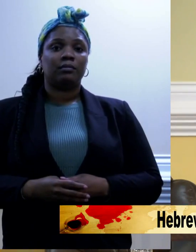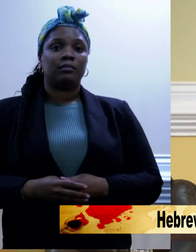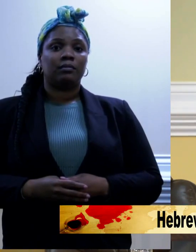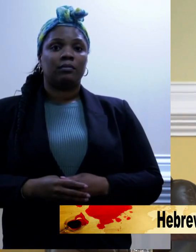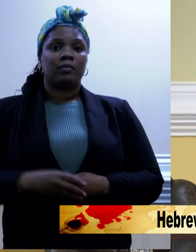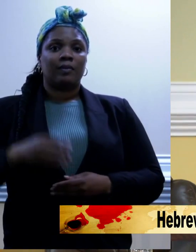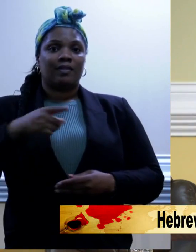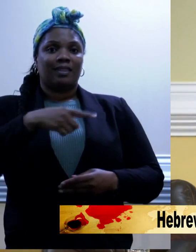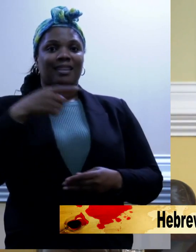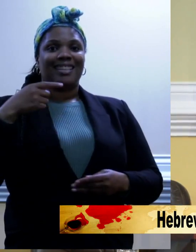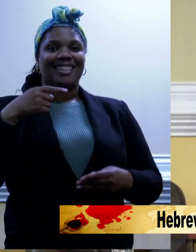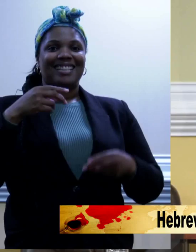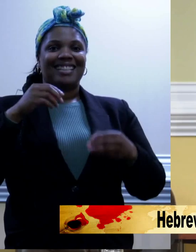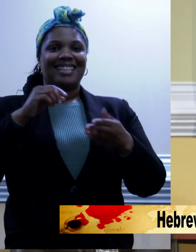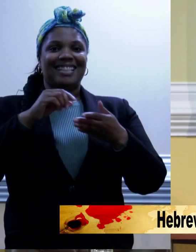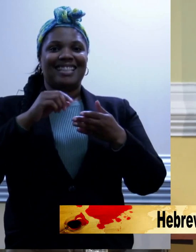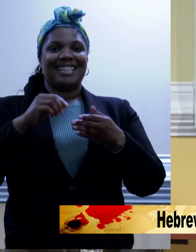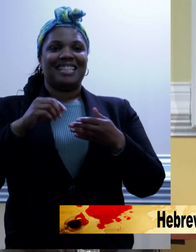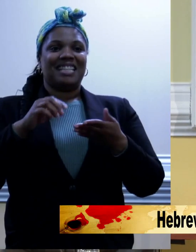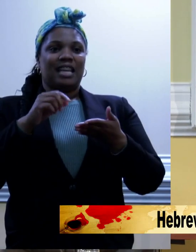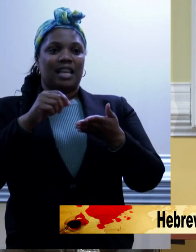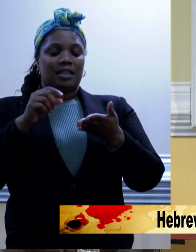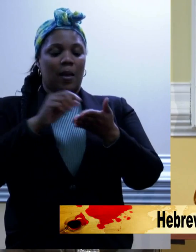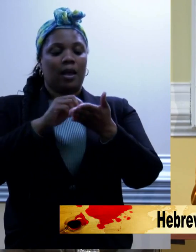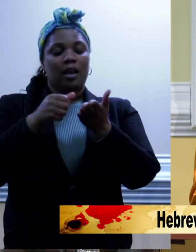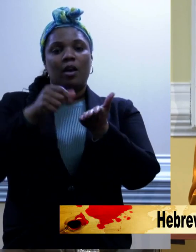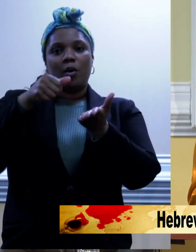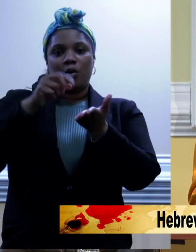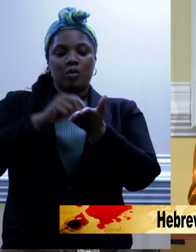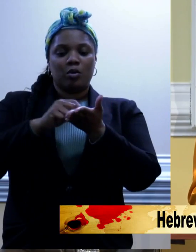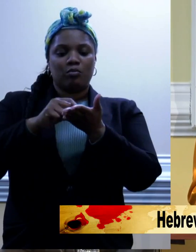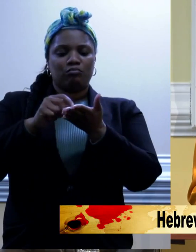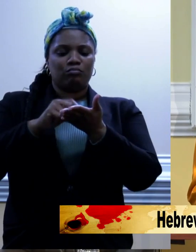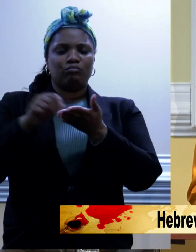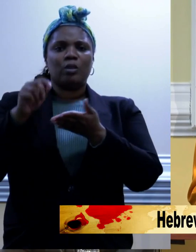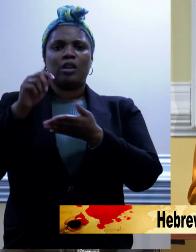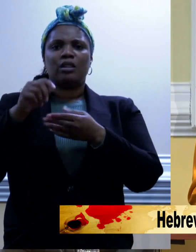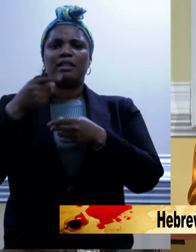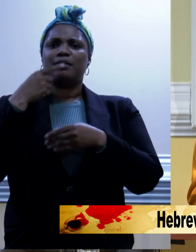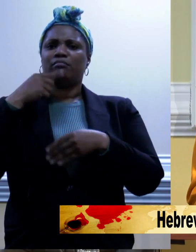Because I got a note in one of my Bibles that Melchizedek was a Gentile king.